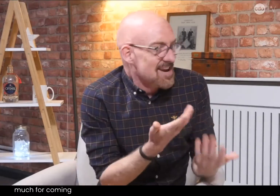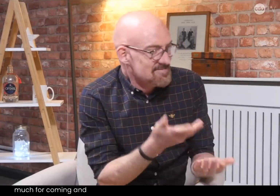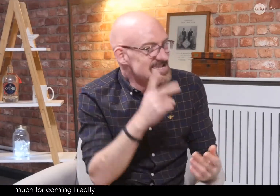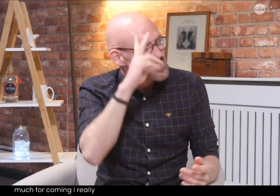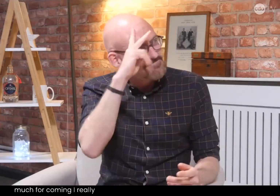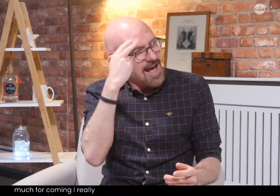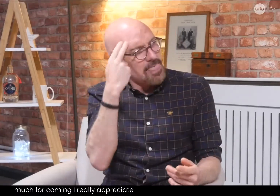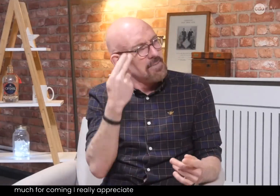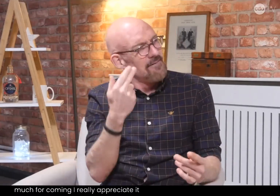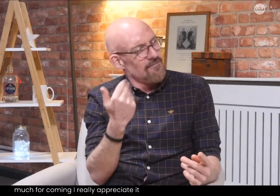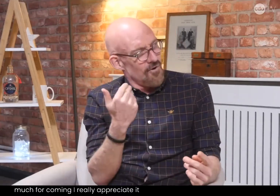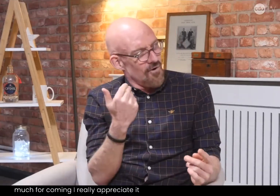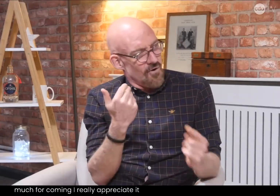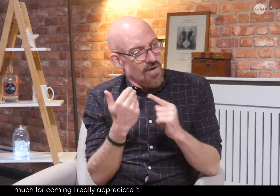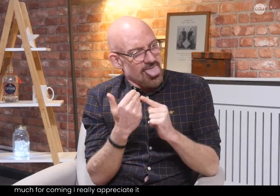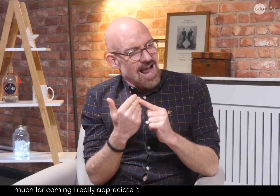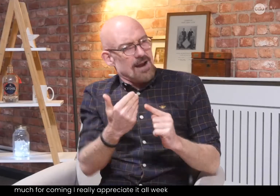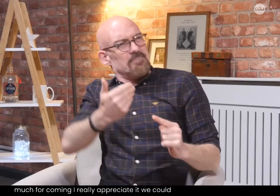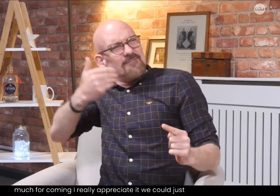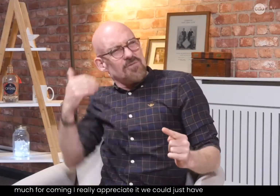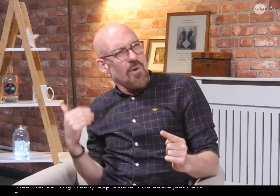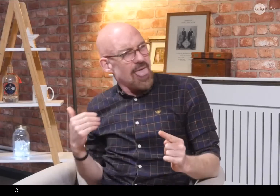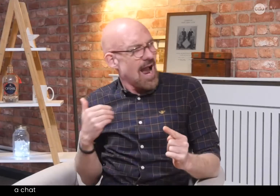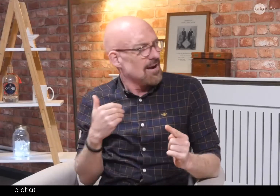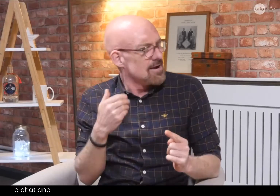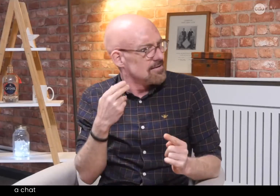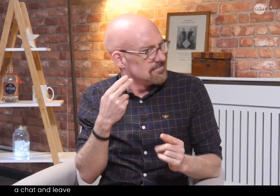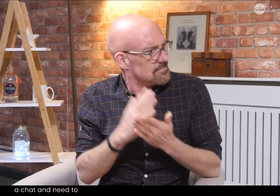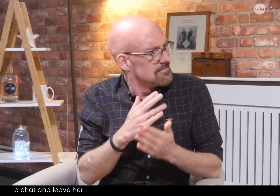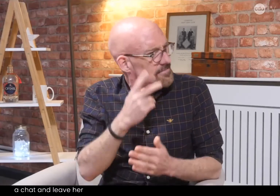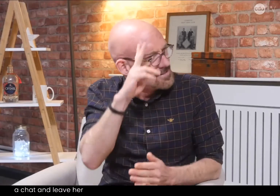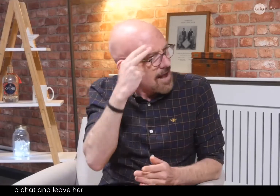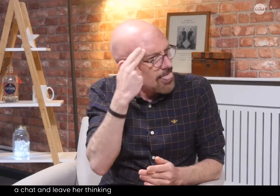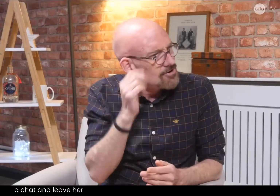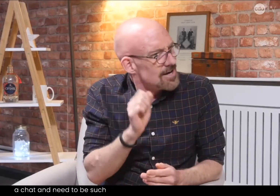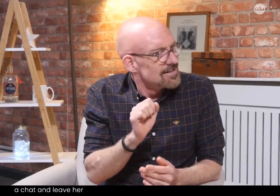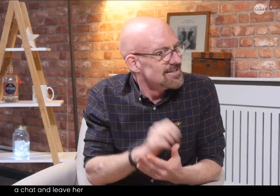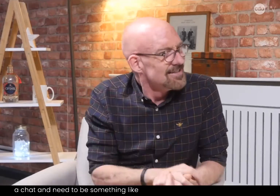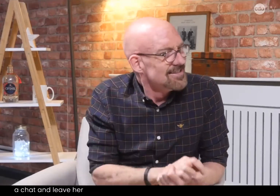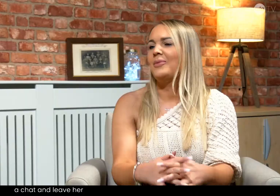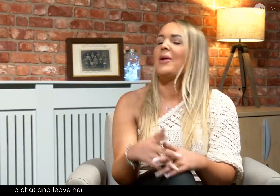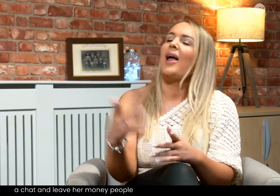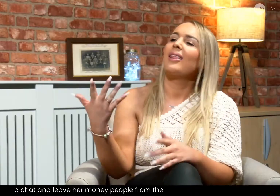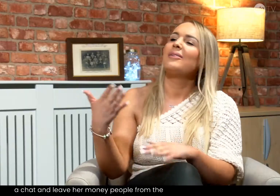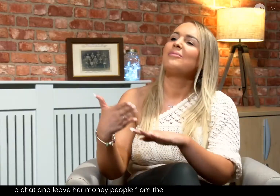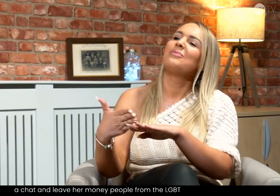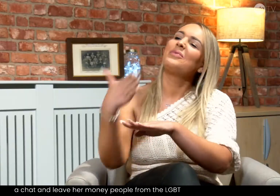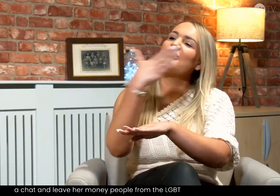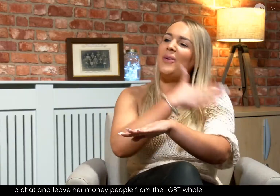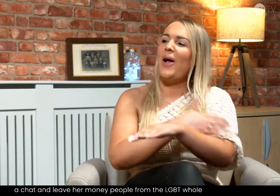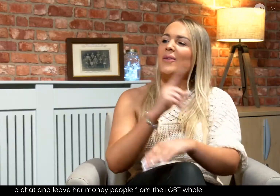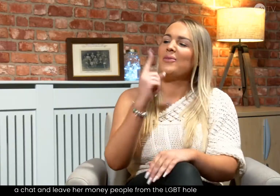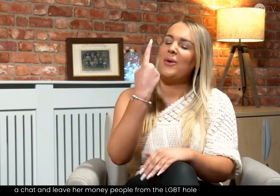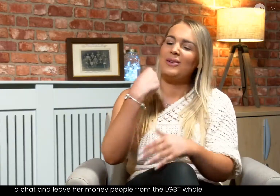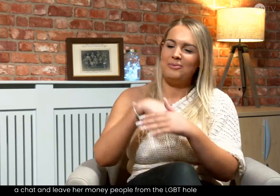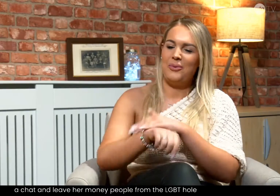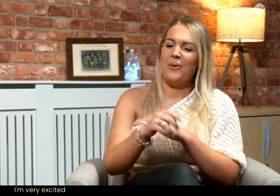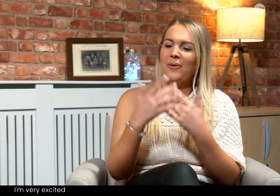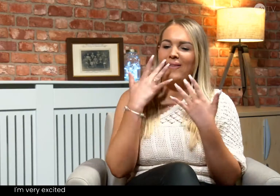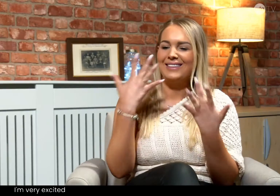Oh, we could just have a chat. I mean, it's been fabulous, especially meeting other people from the LGBT plus community. So tell us a bit